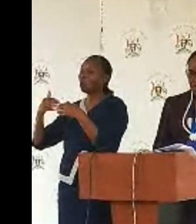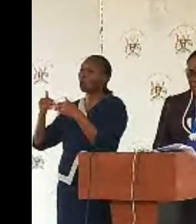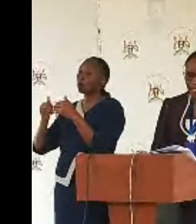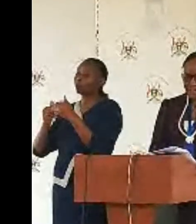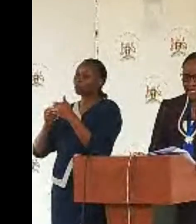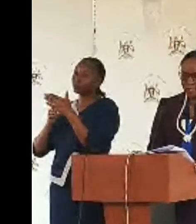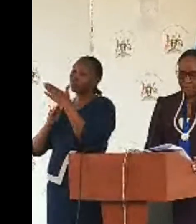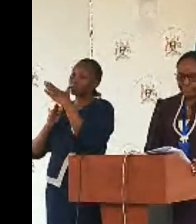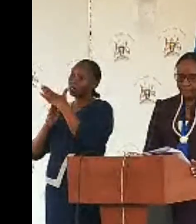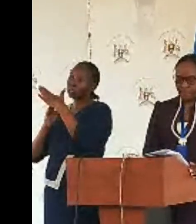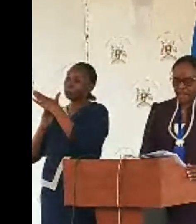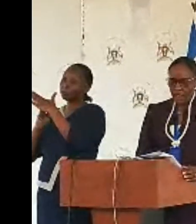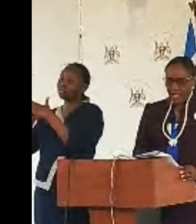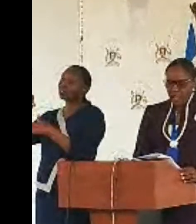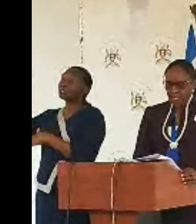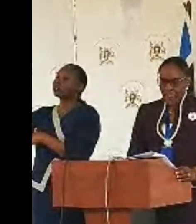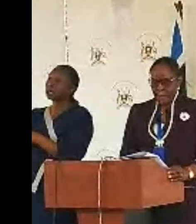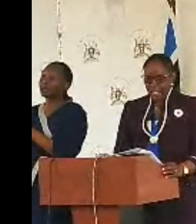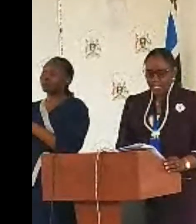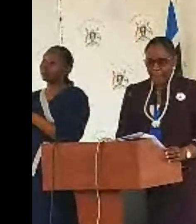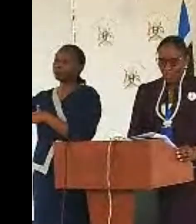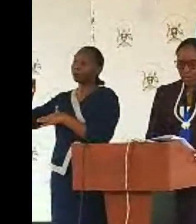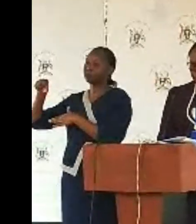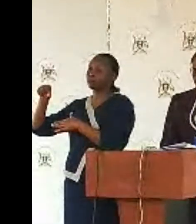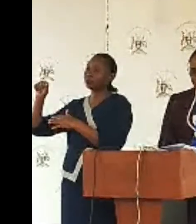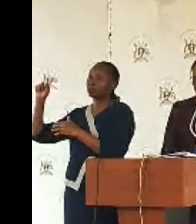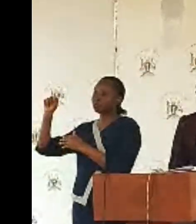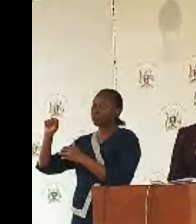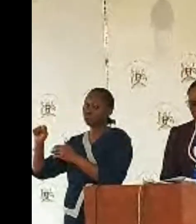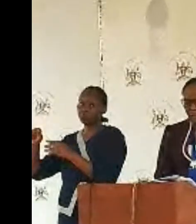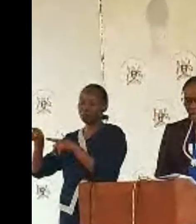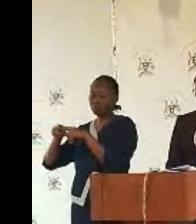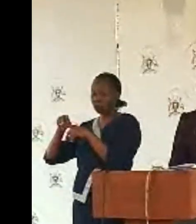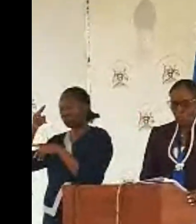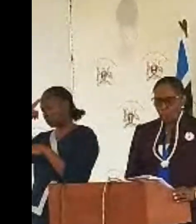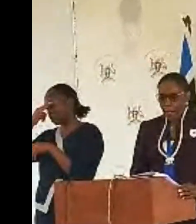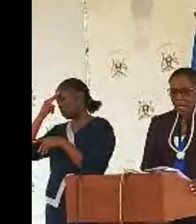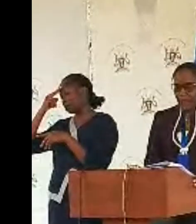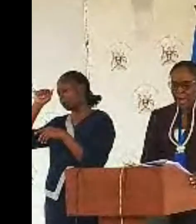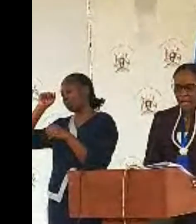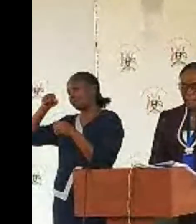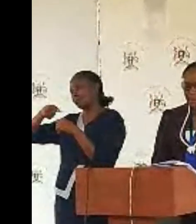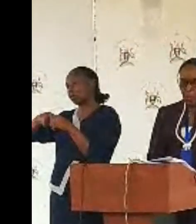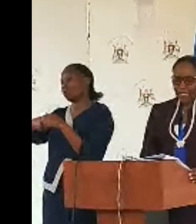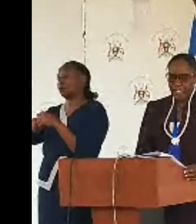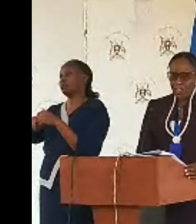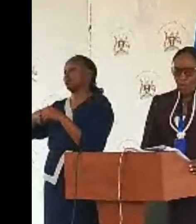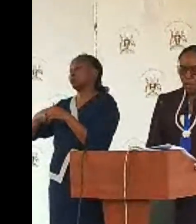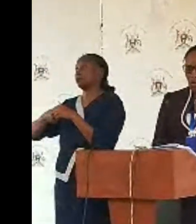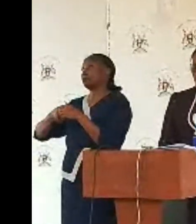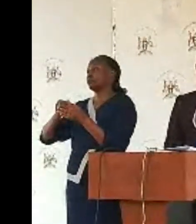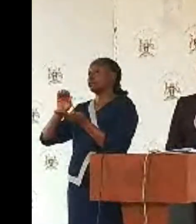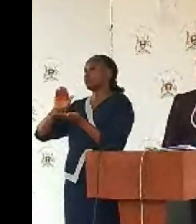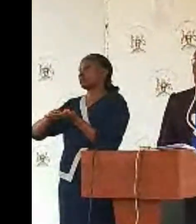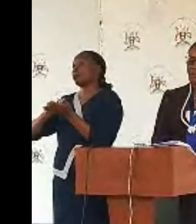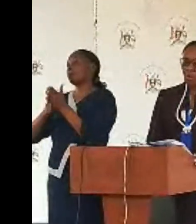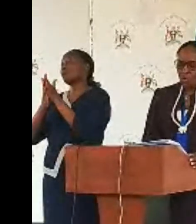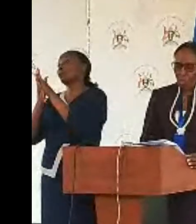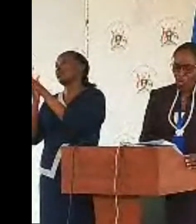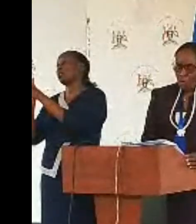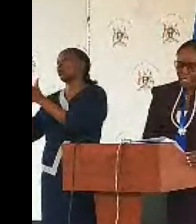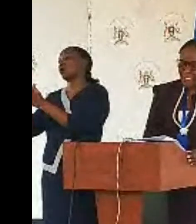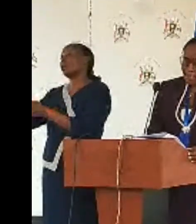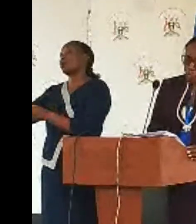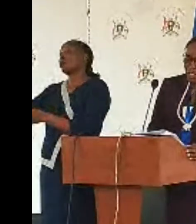9 ez'obuwaze. Era abayizi bano bateeka okuba nga bawaddeyo obubonero